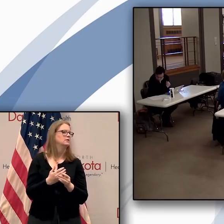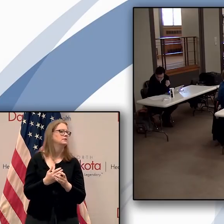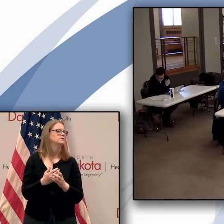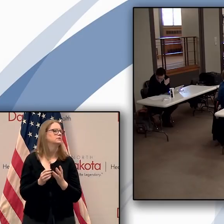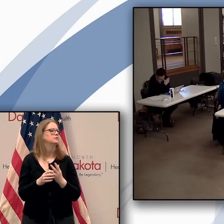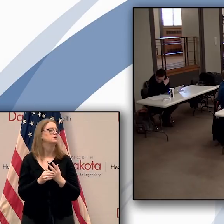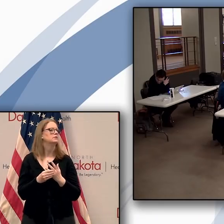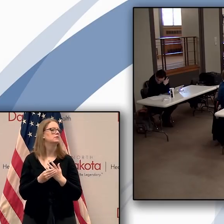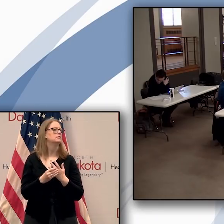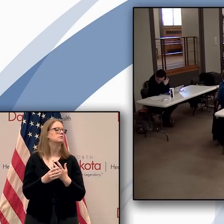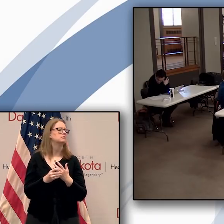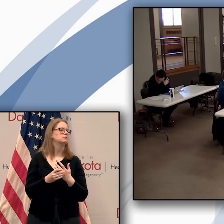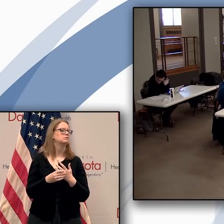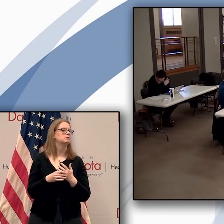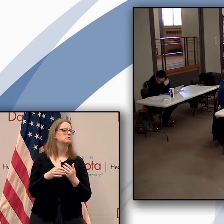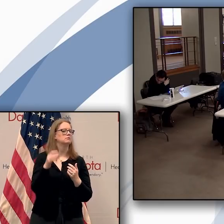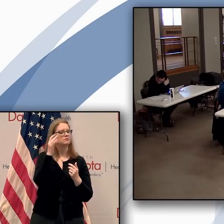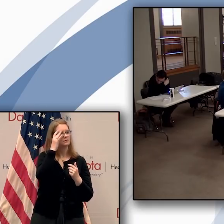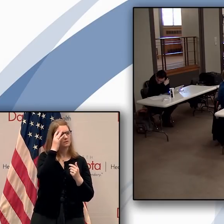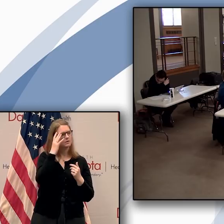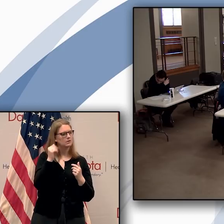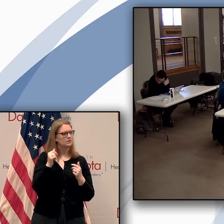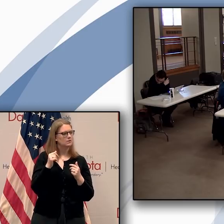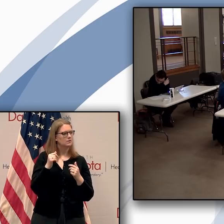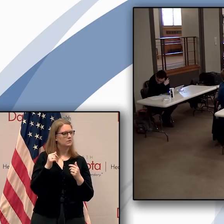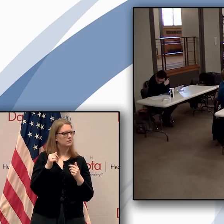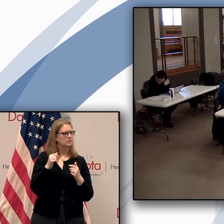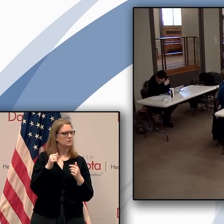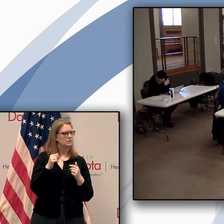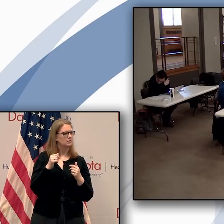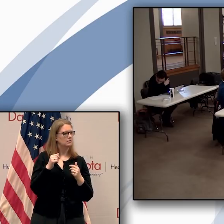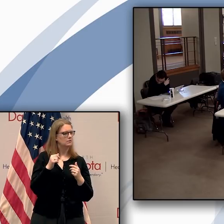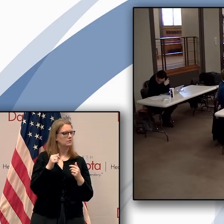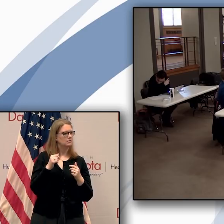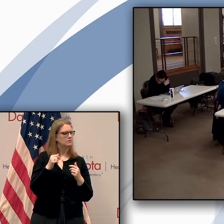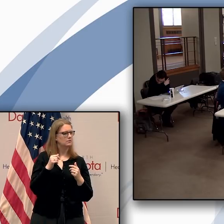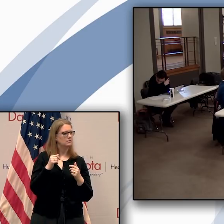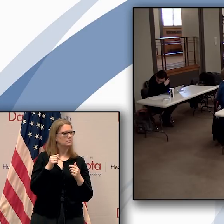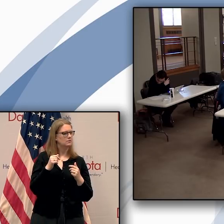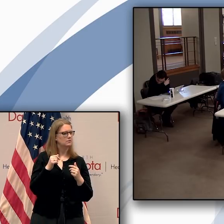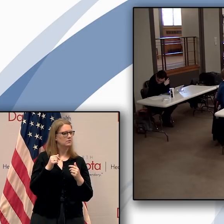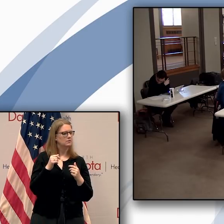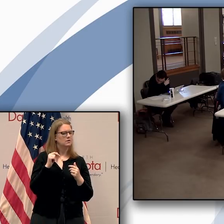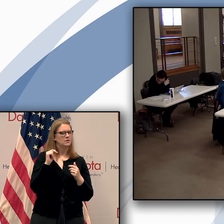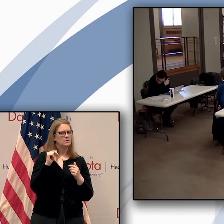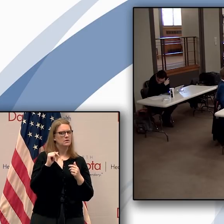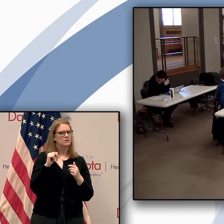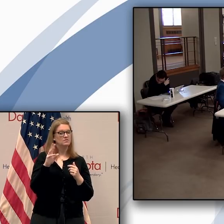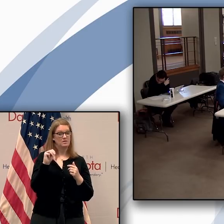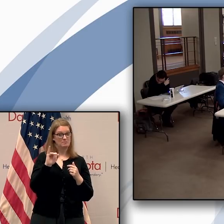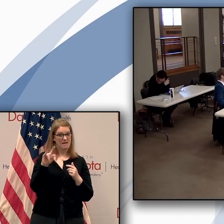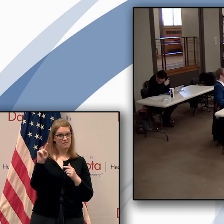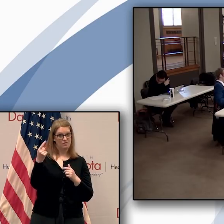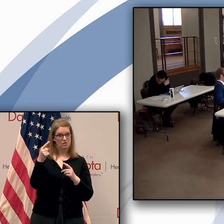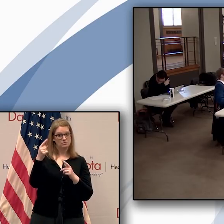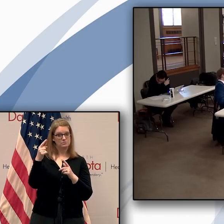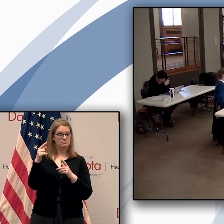are you looking for that could possibly lead those plans to change? And if you could gauge your level of optimism for the May 1st